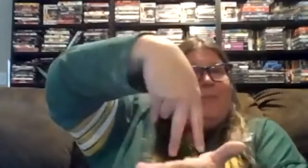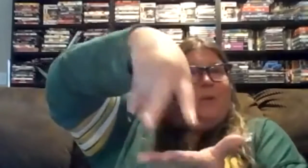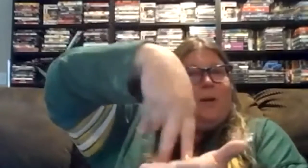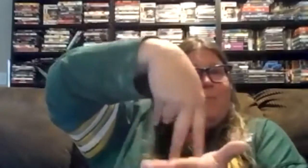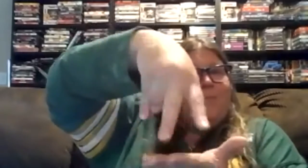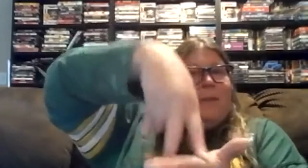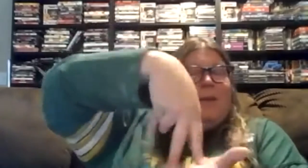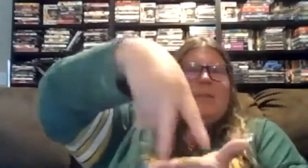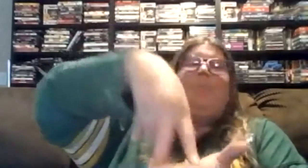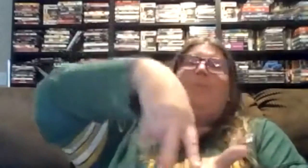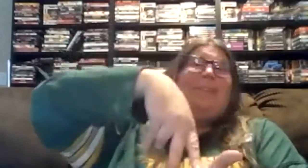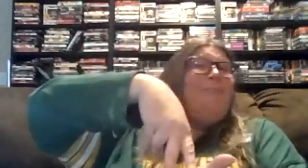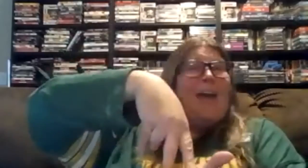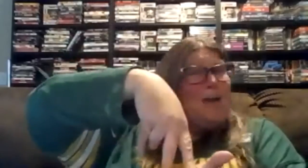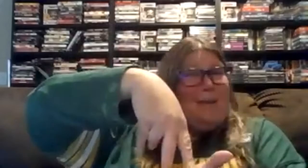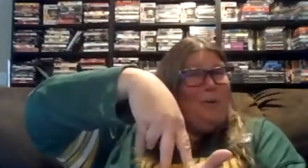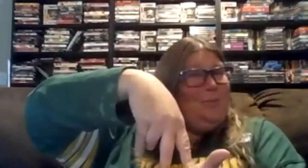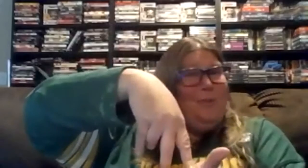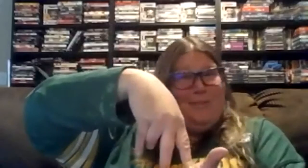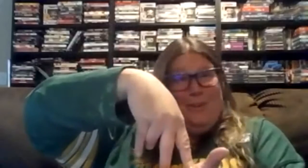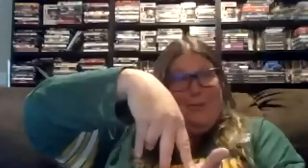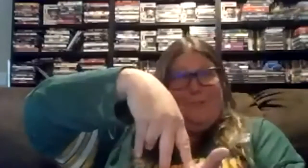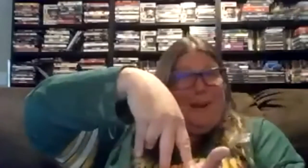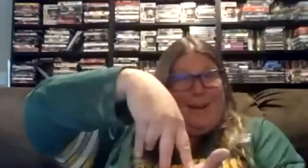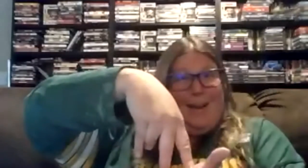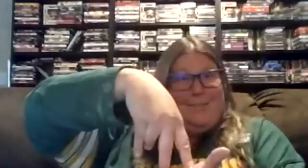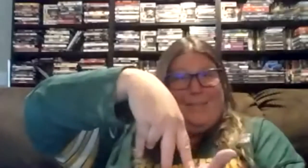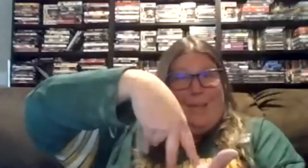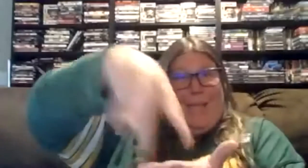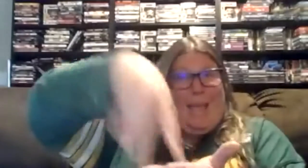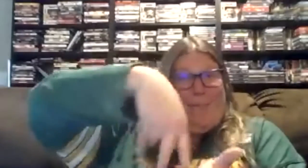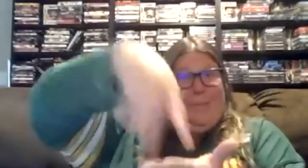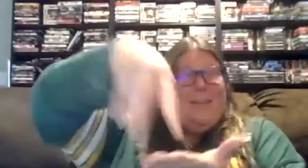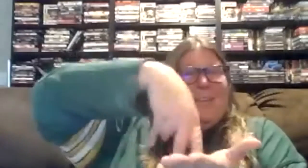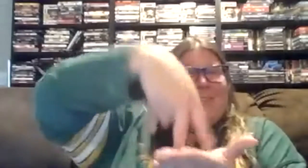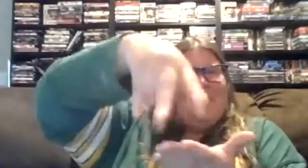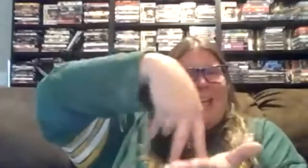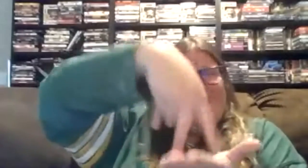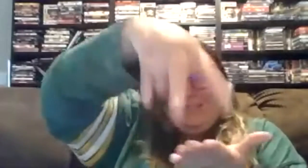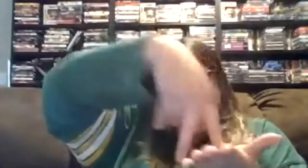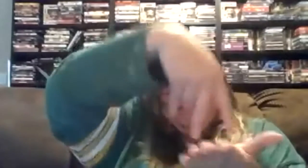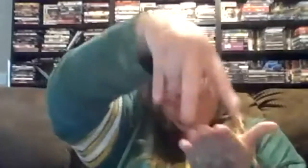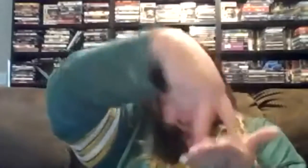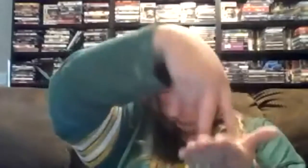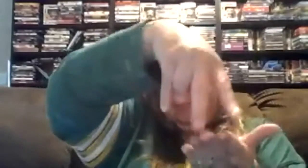floor. So that's a very important one to know for Friday nights of state games. So the dance.